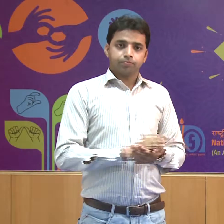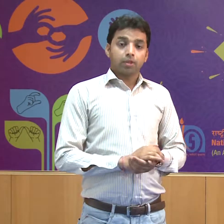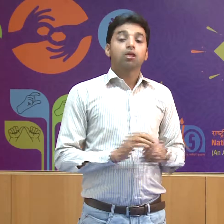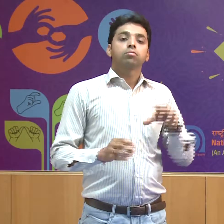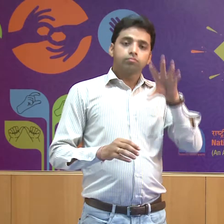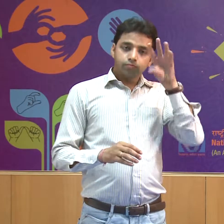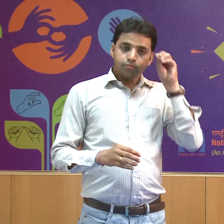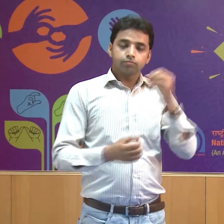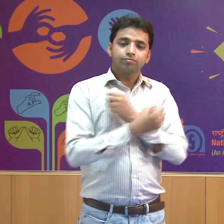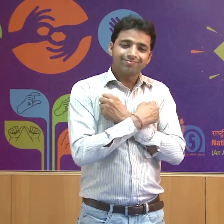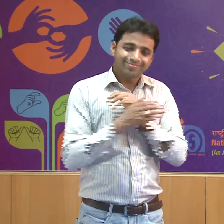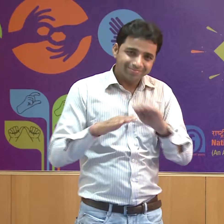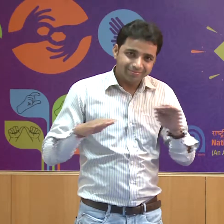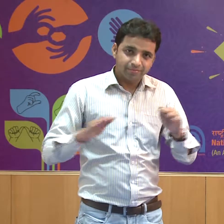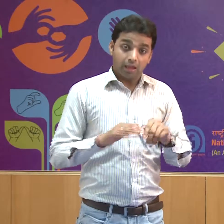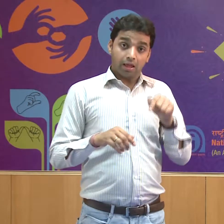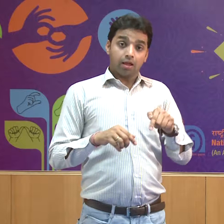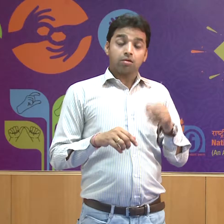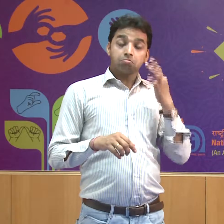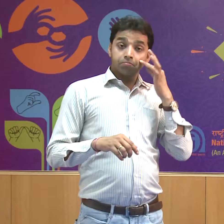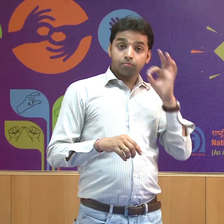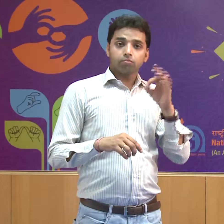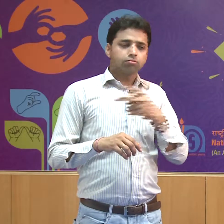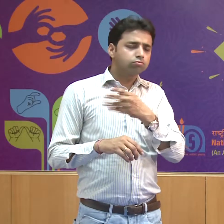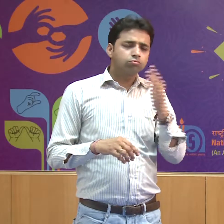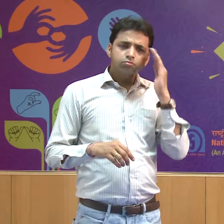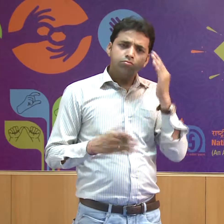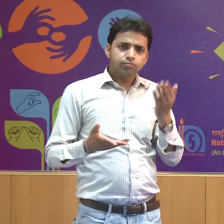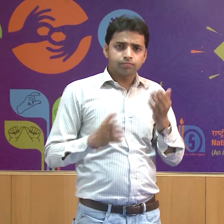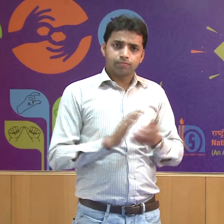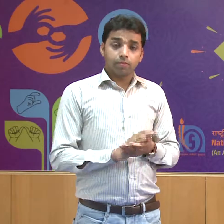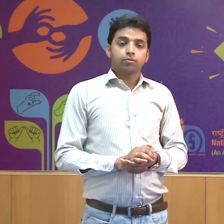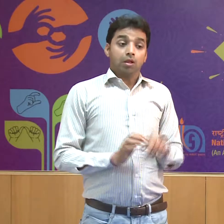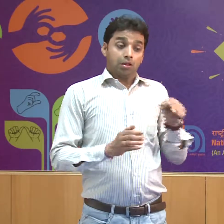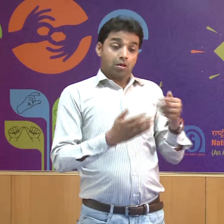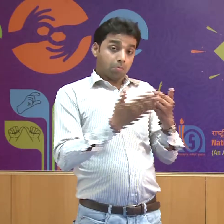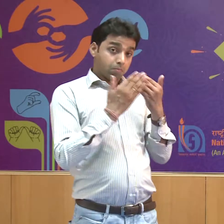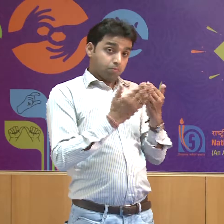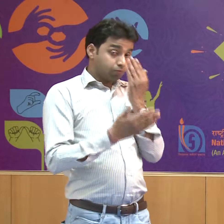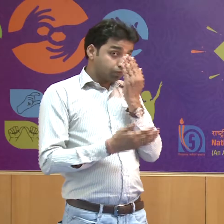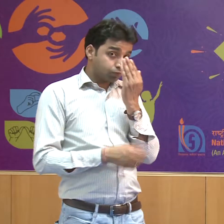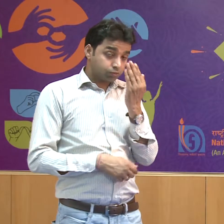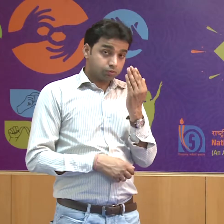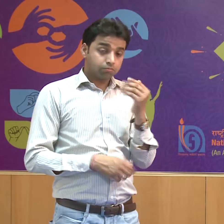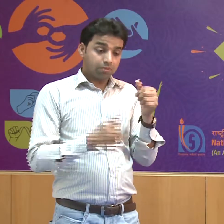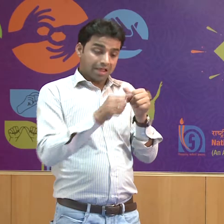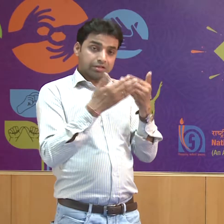learners, it is important to note that the Muslim education system was traditional